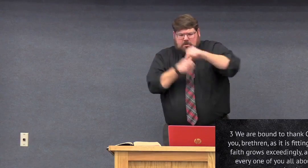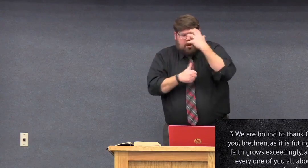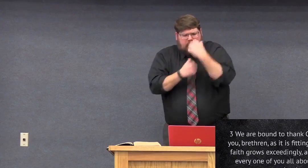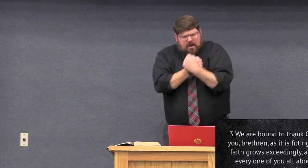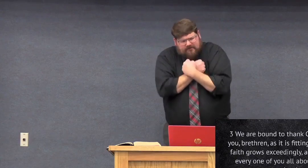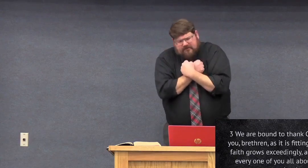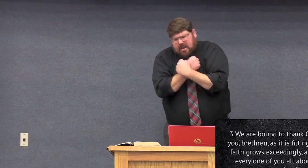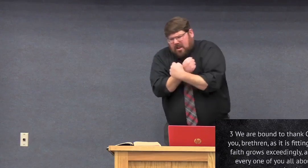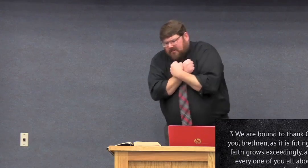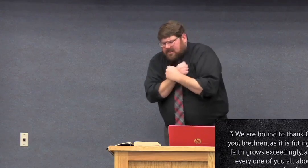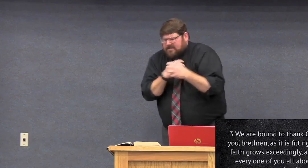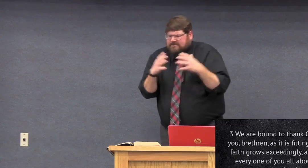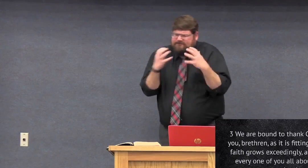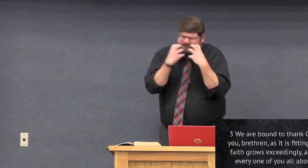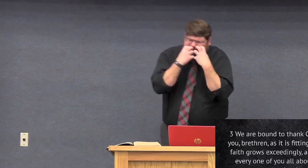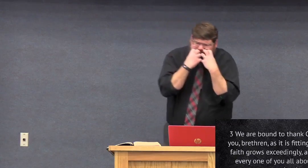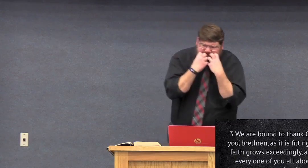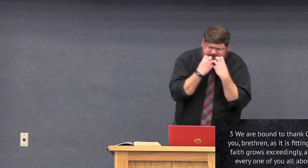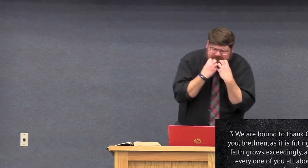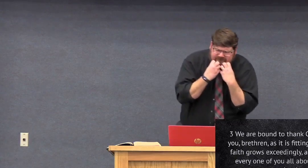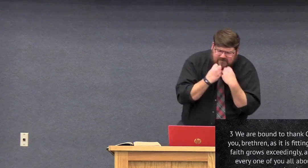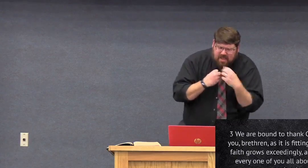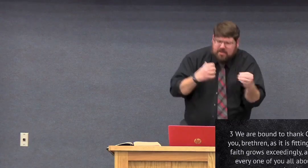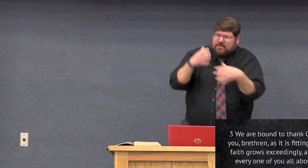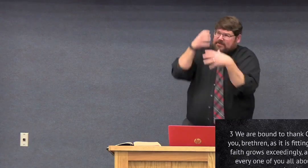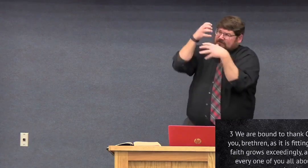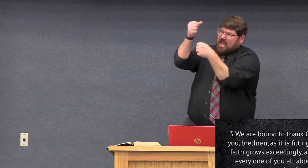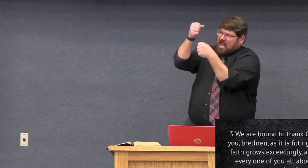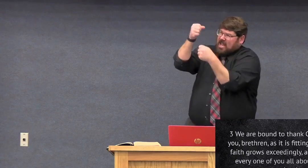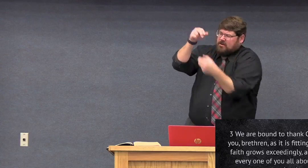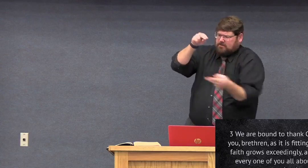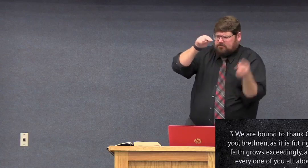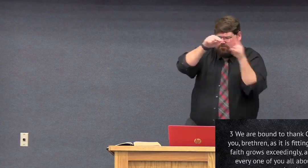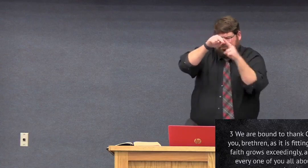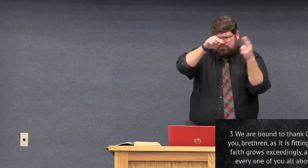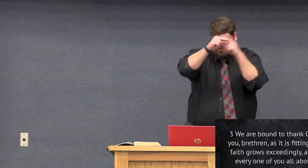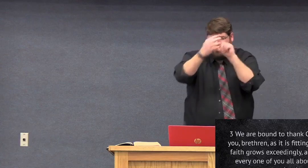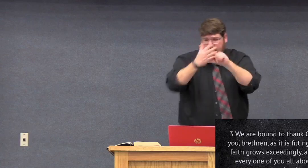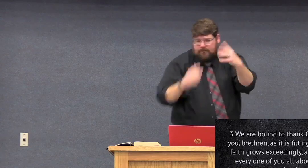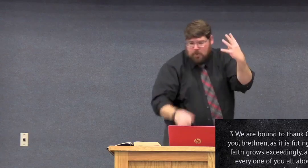one of you all abounds toward each other.